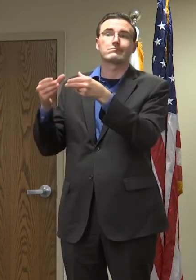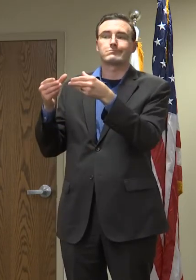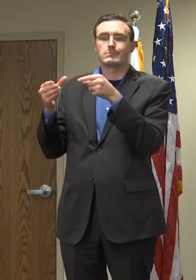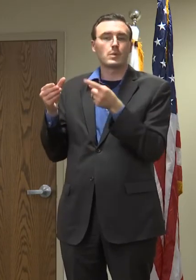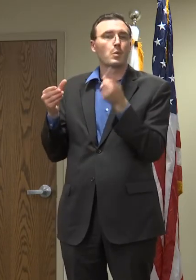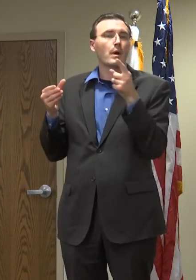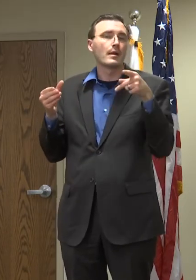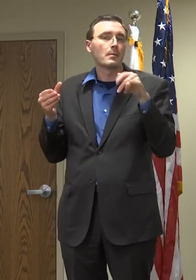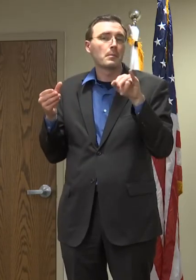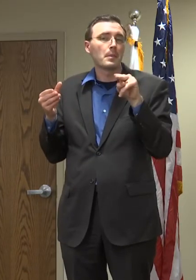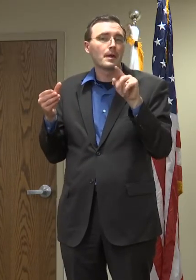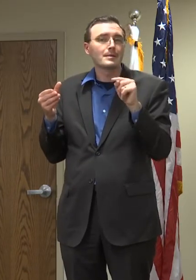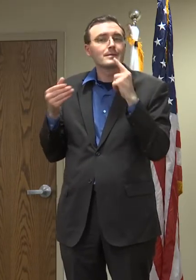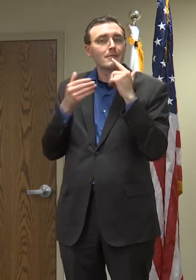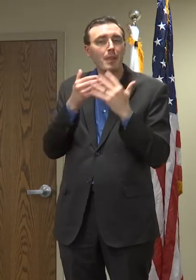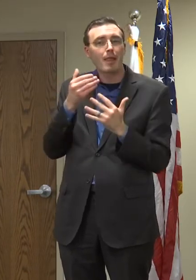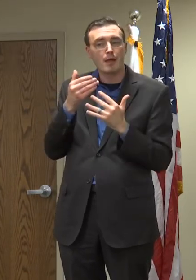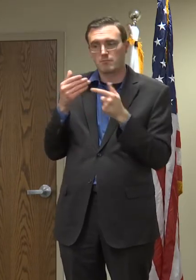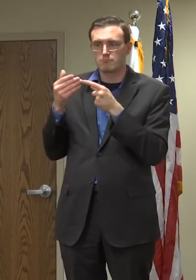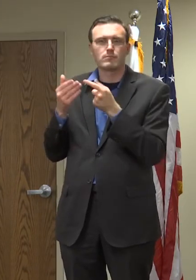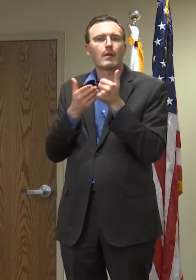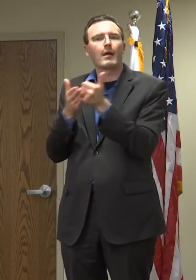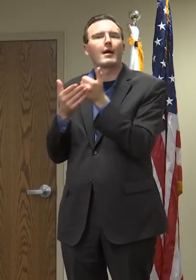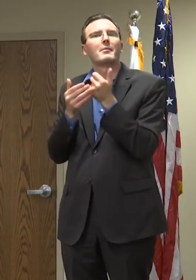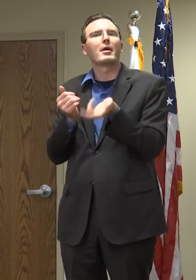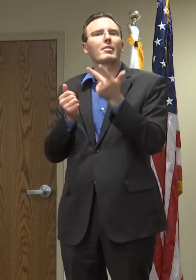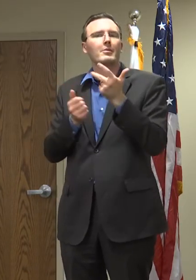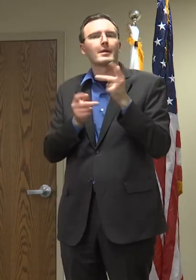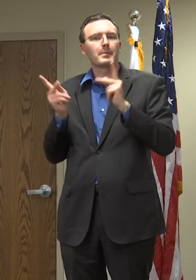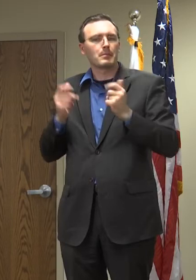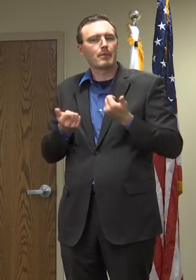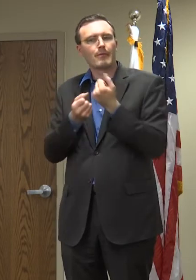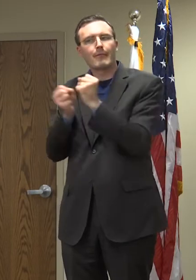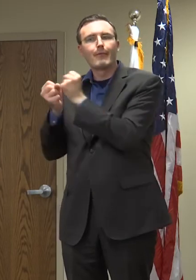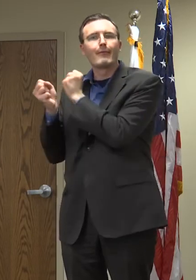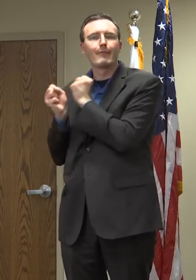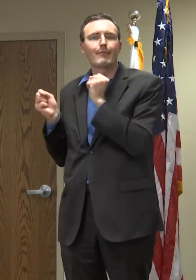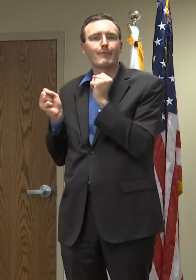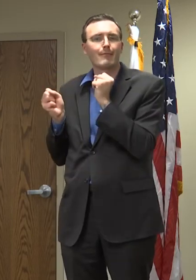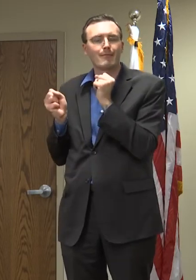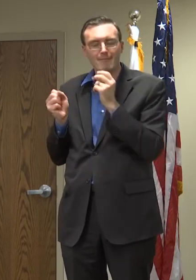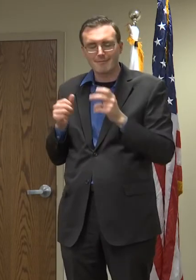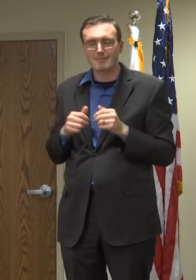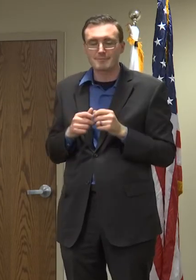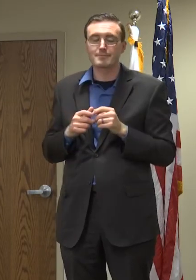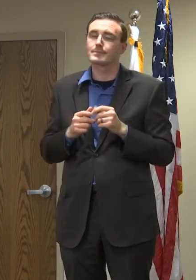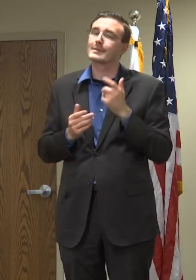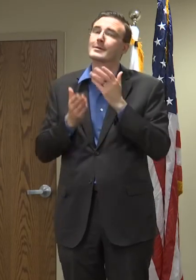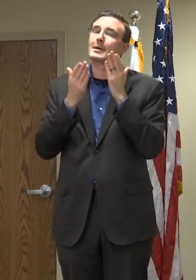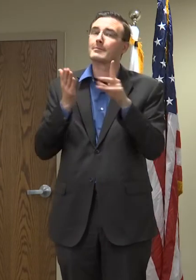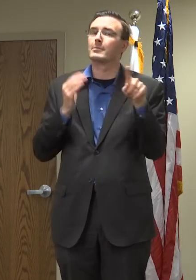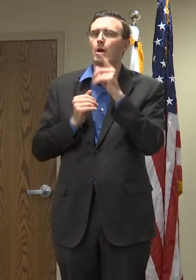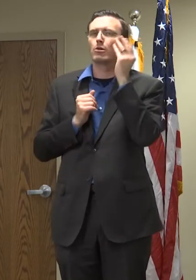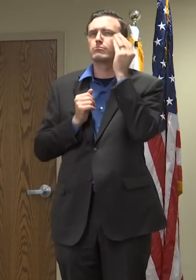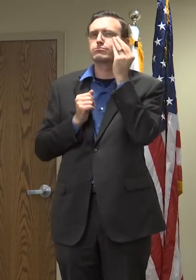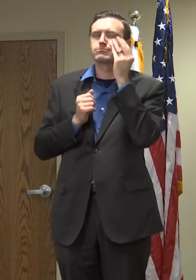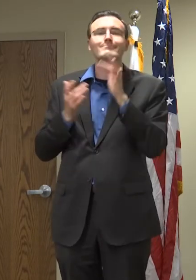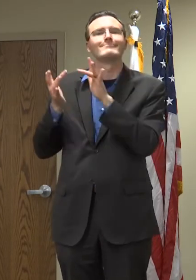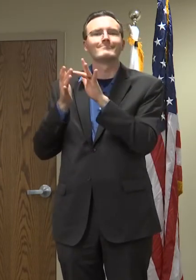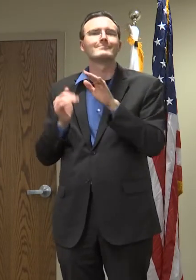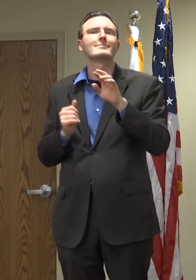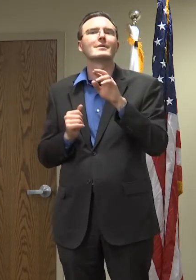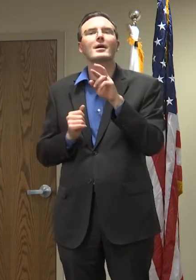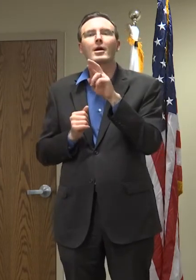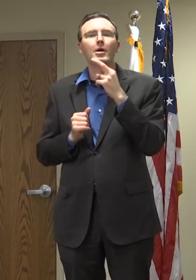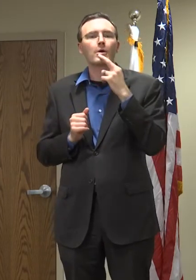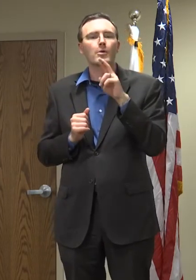lives. So again, I remind our population to contact the American Red Cross or the Rock River Valley Blood Center to donate, to schedule